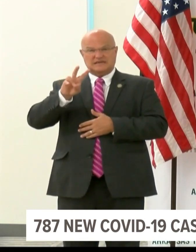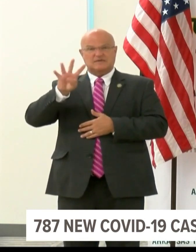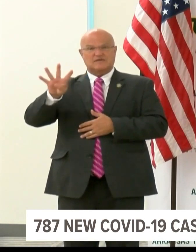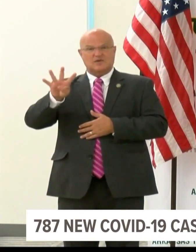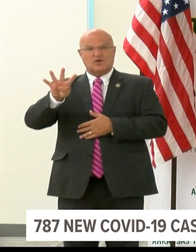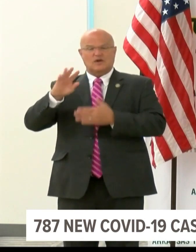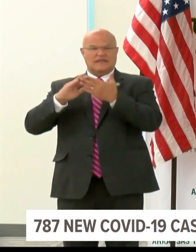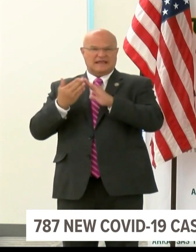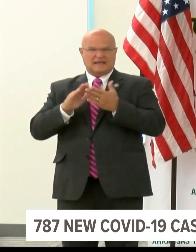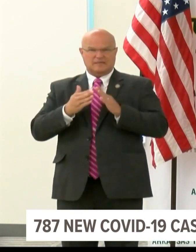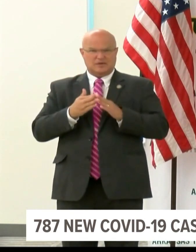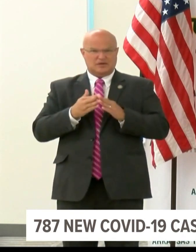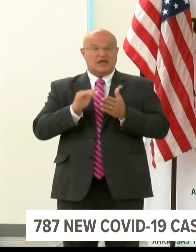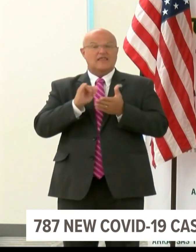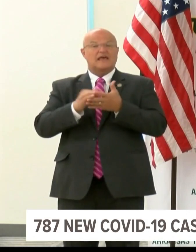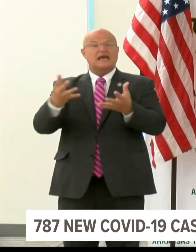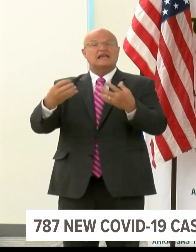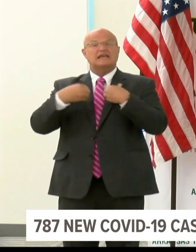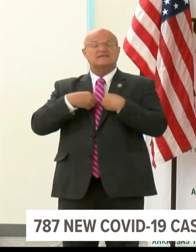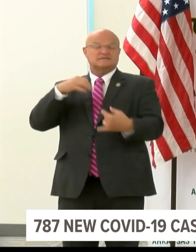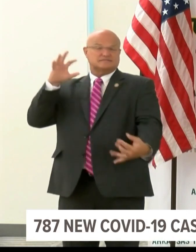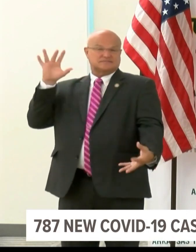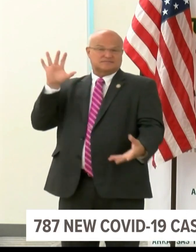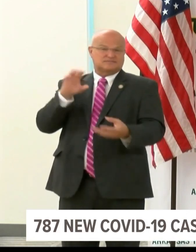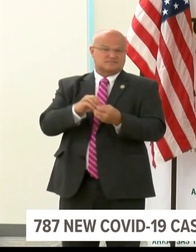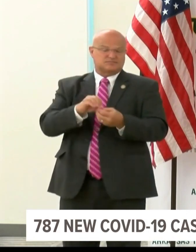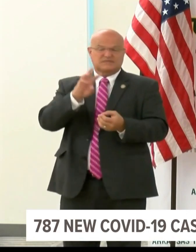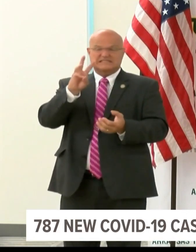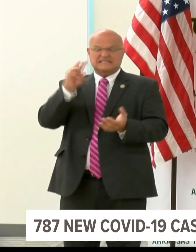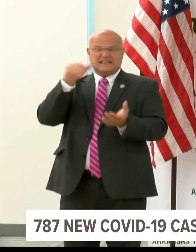6,174 in the community. So that gives us a total of